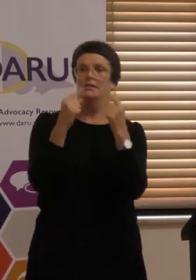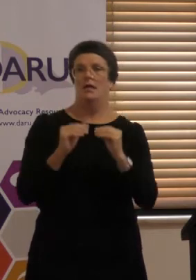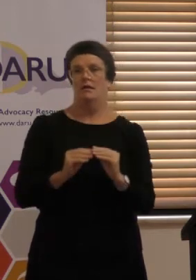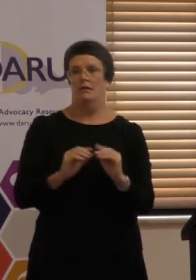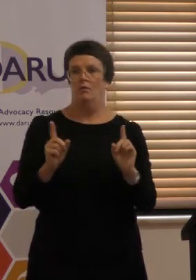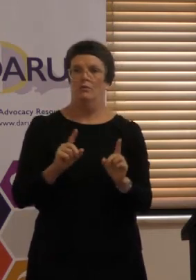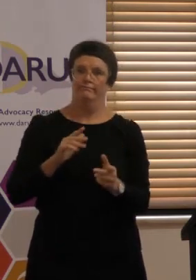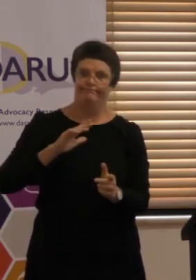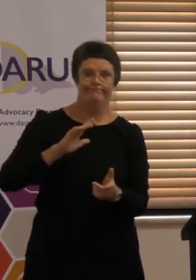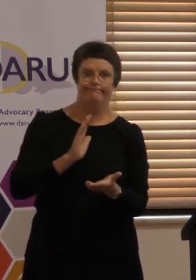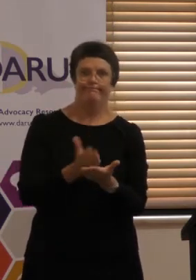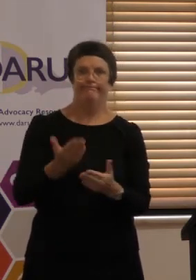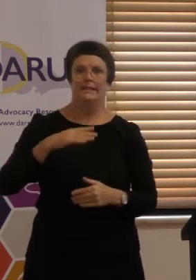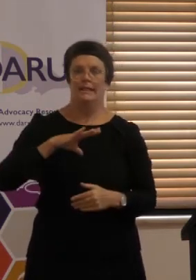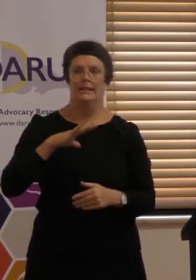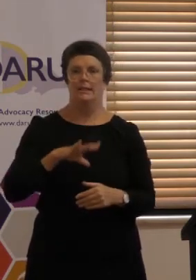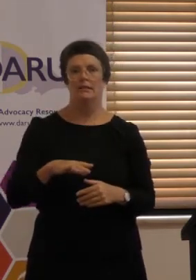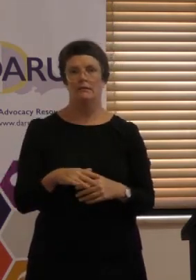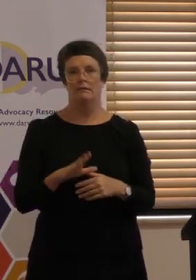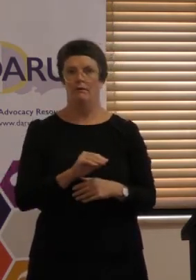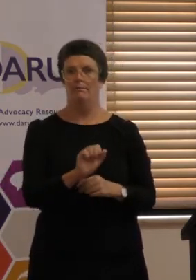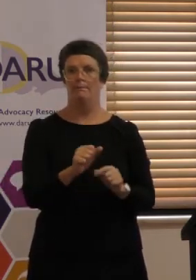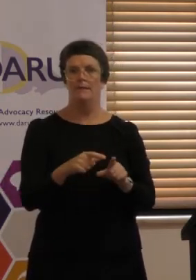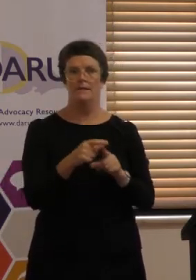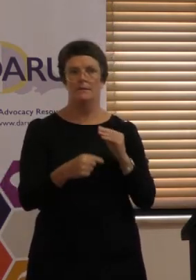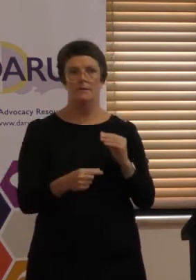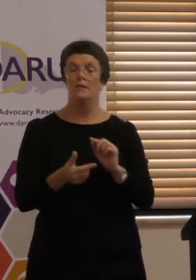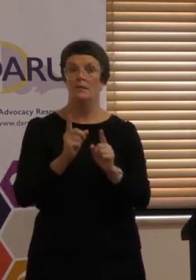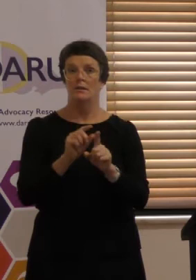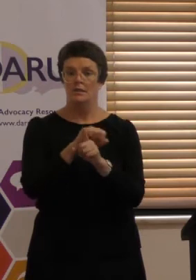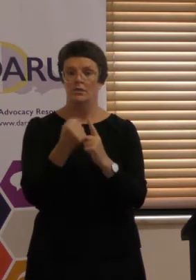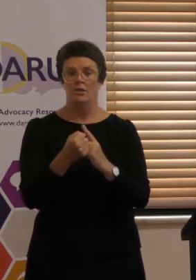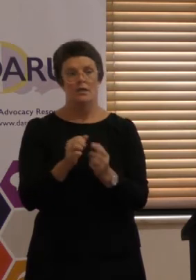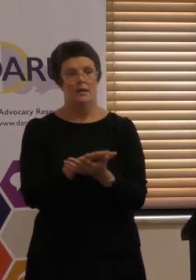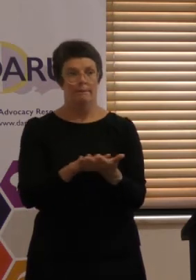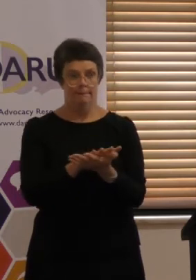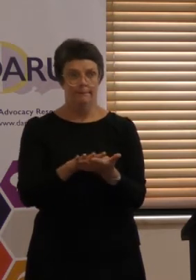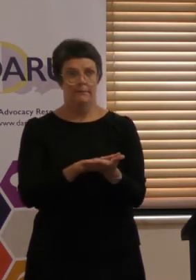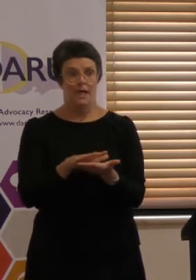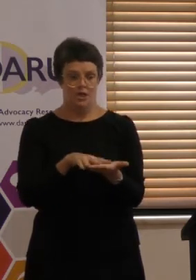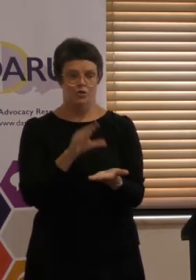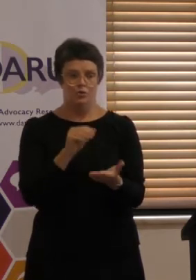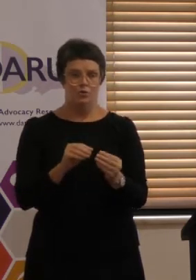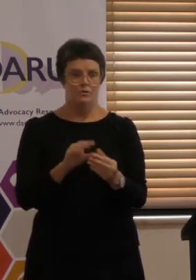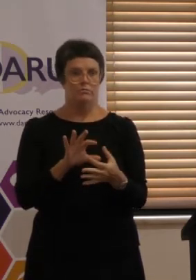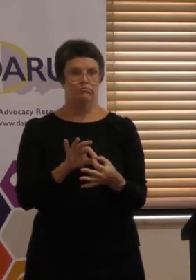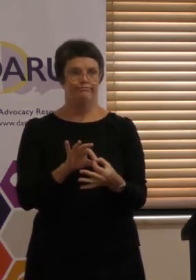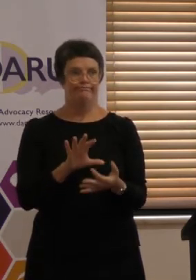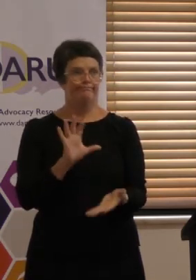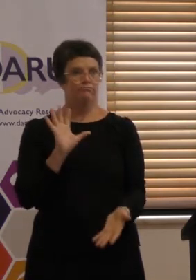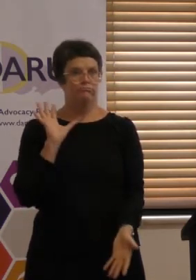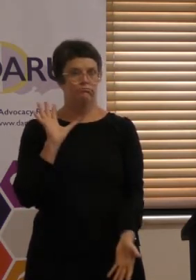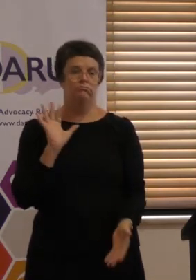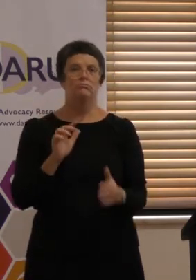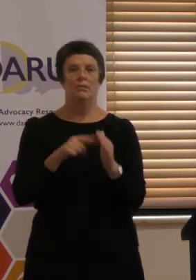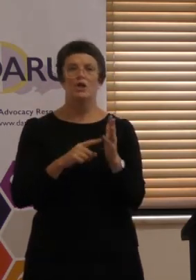actually needs. And in some cases, that means that students then disengage. So Julie